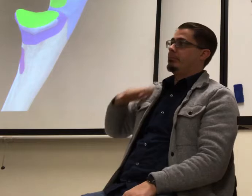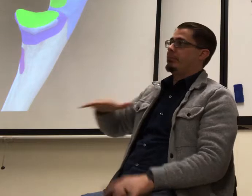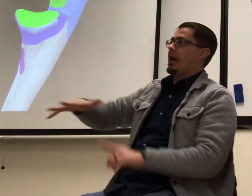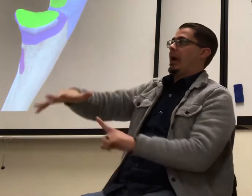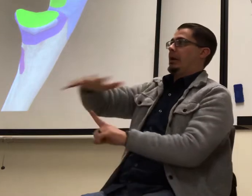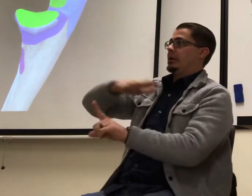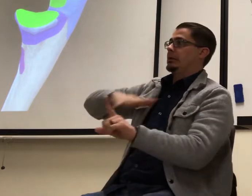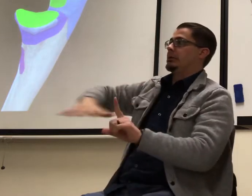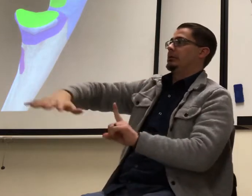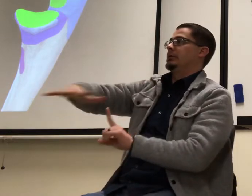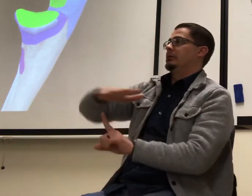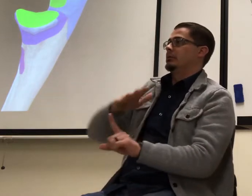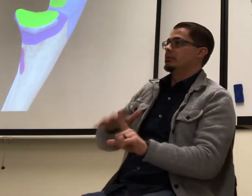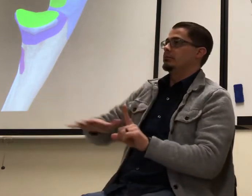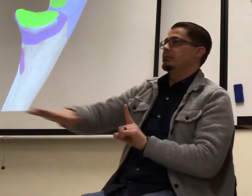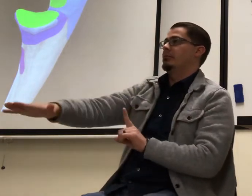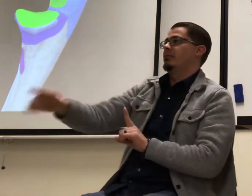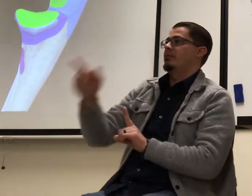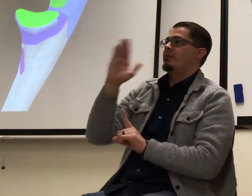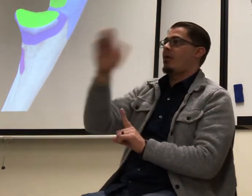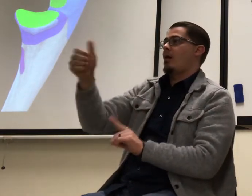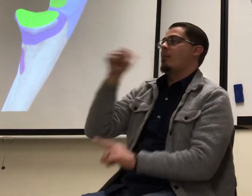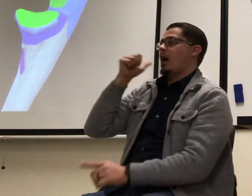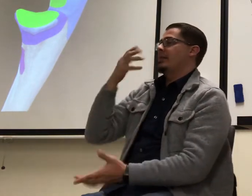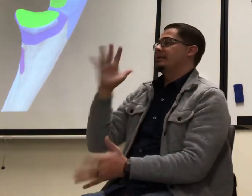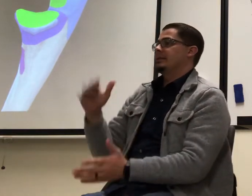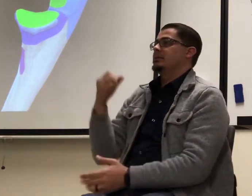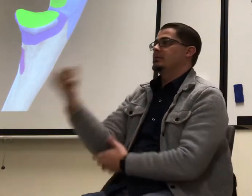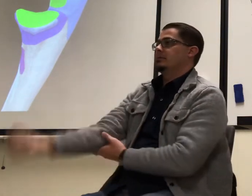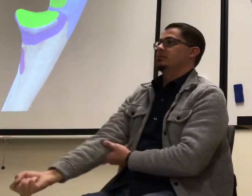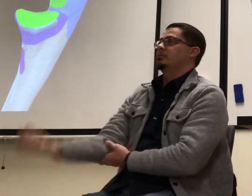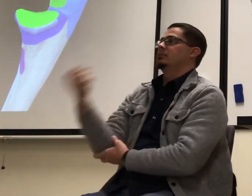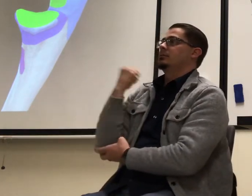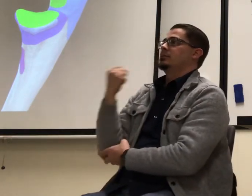joint, trochlear notch. Let's move on.